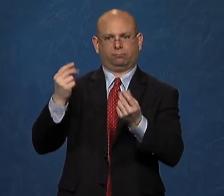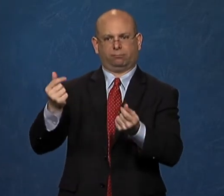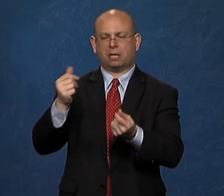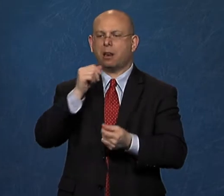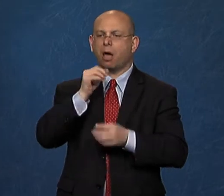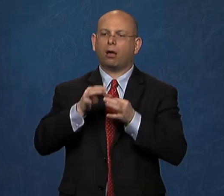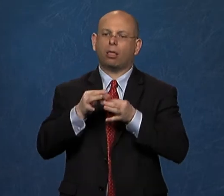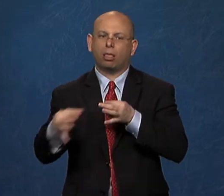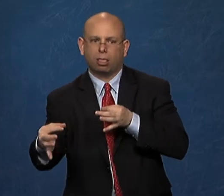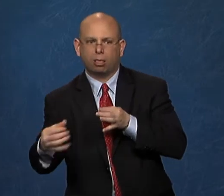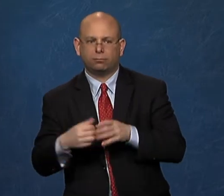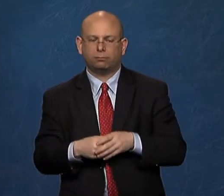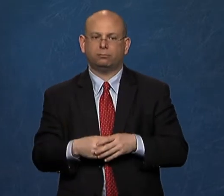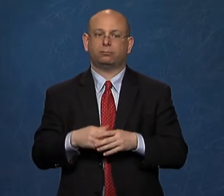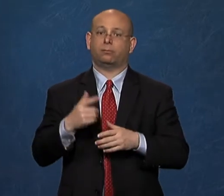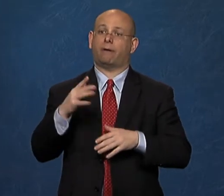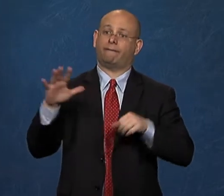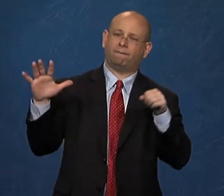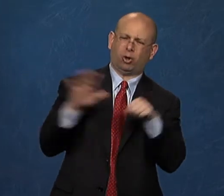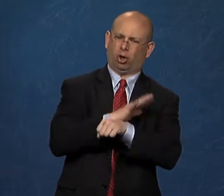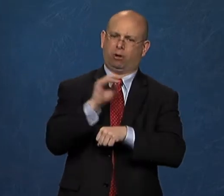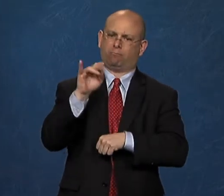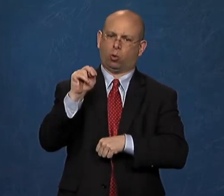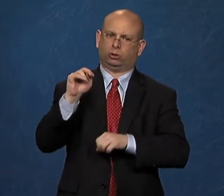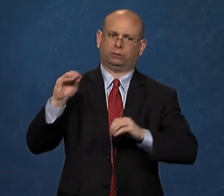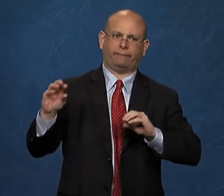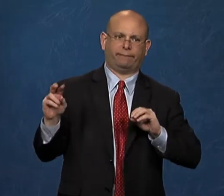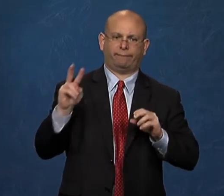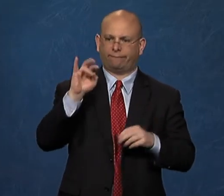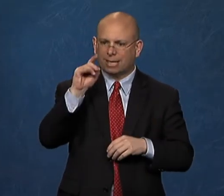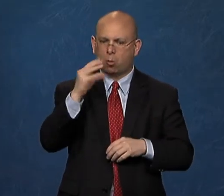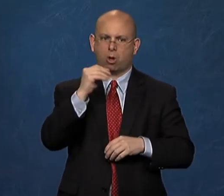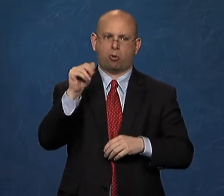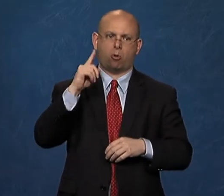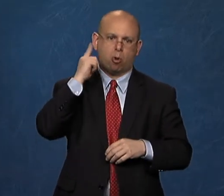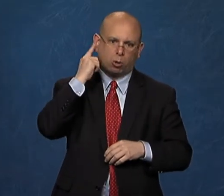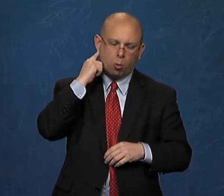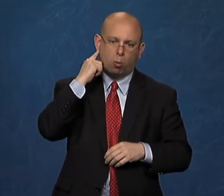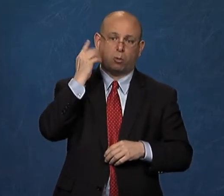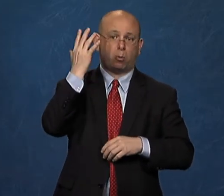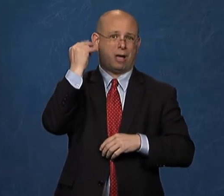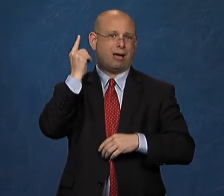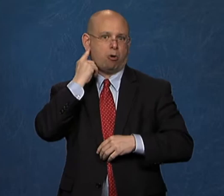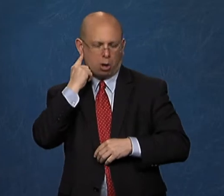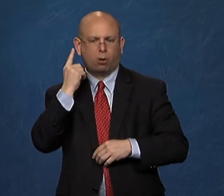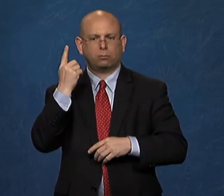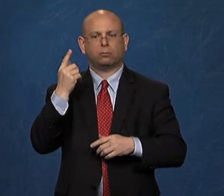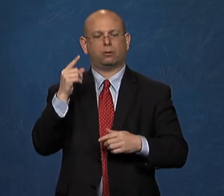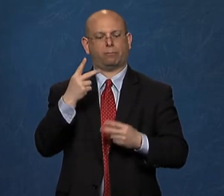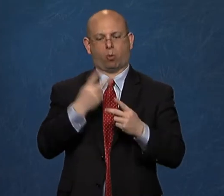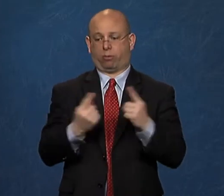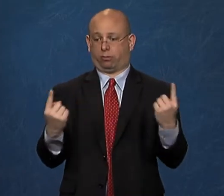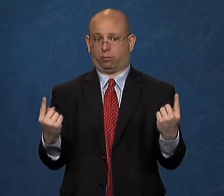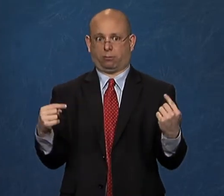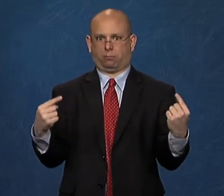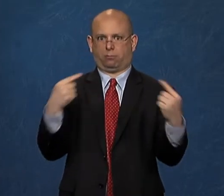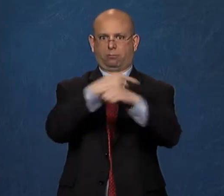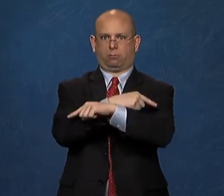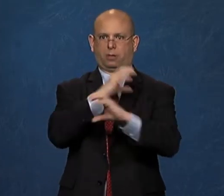provide real-time, immediate interpreting services, not in delayed way, and it has to be with full motion and full